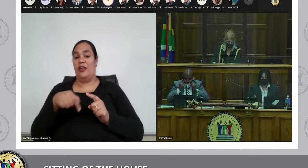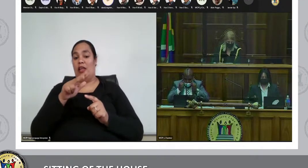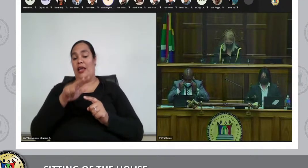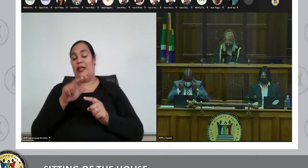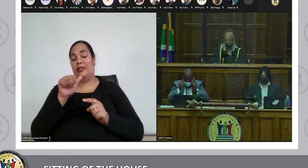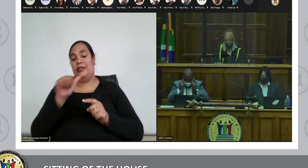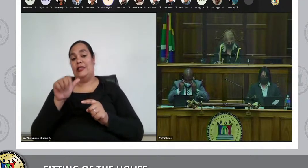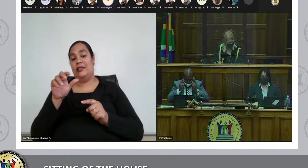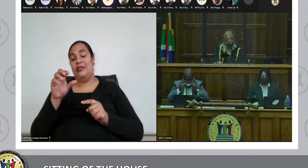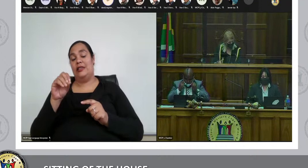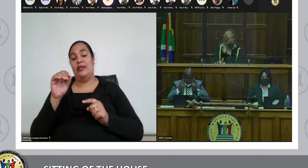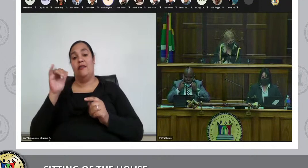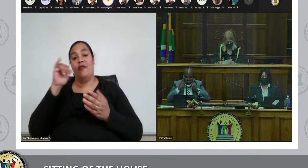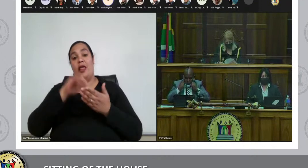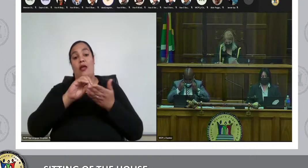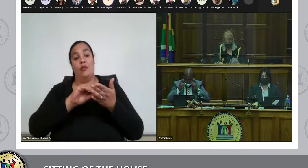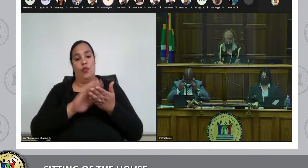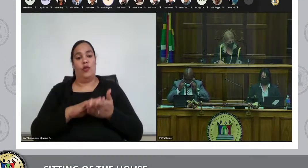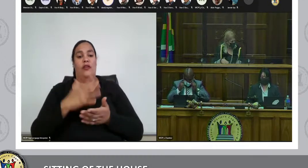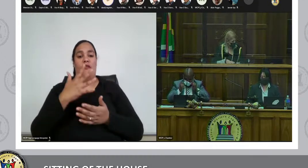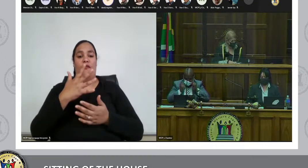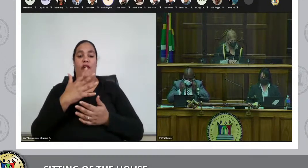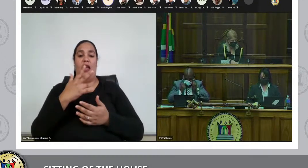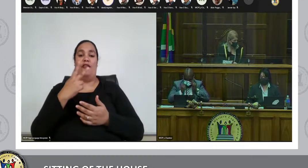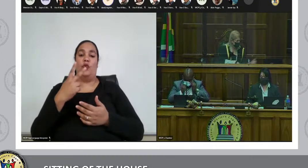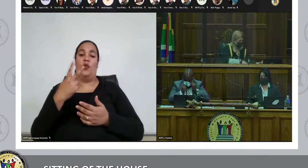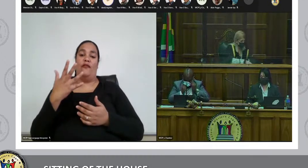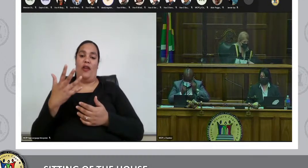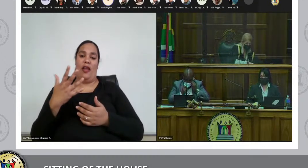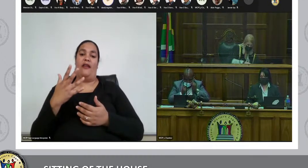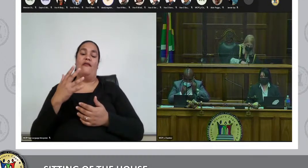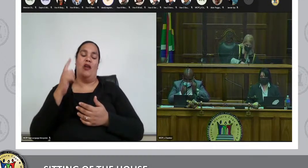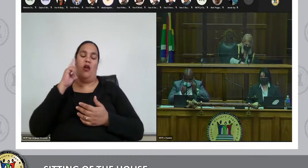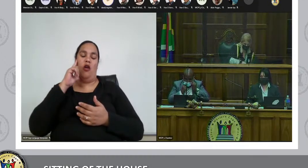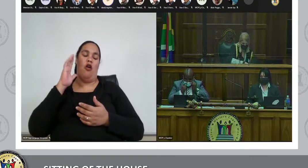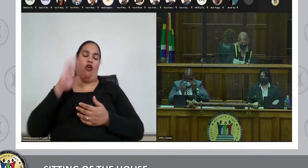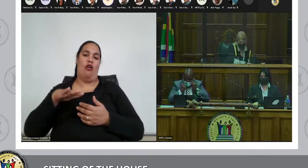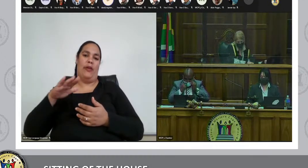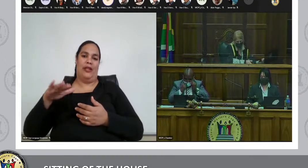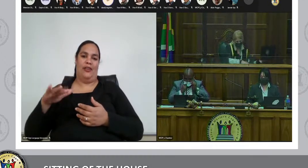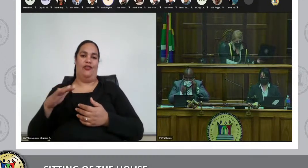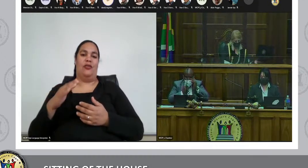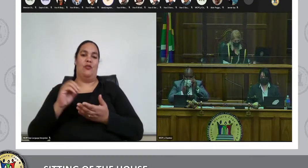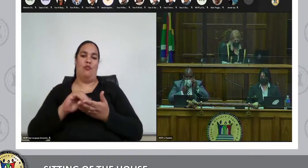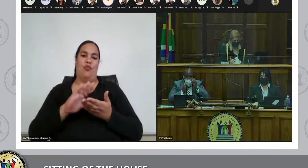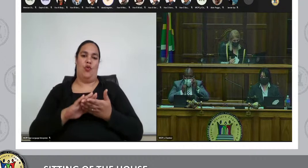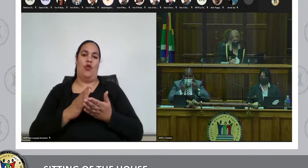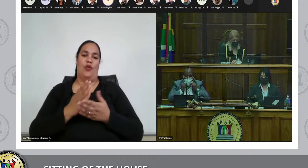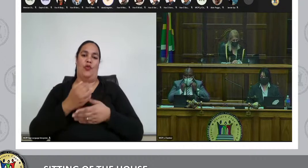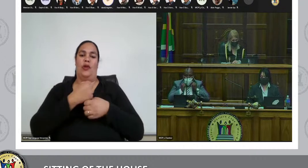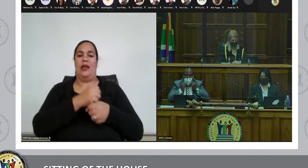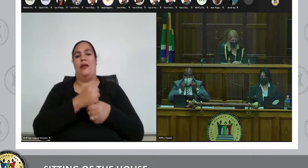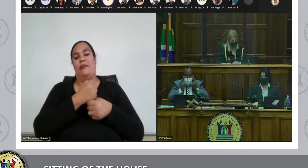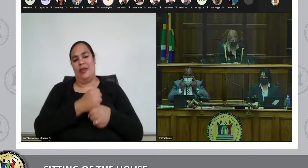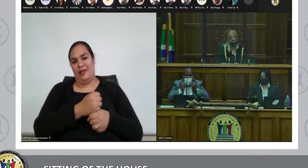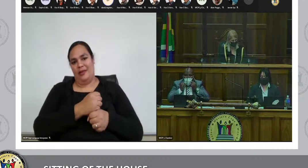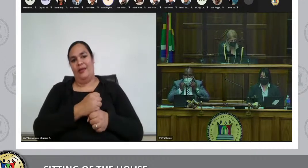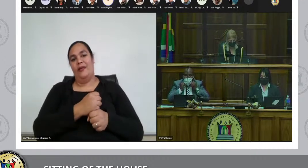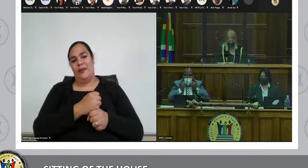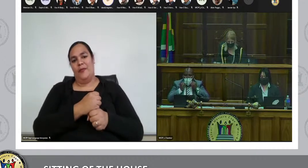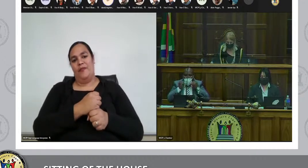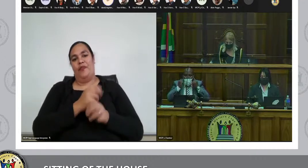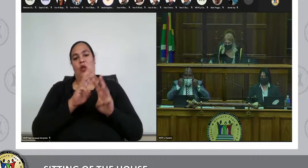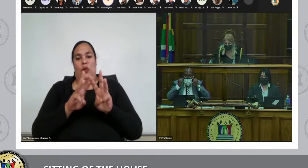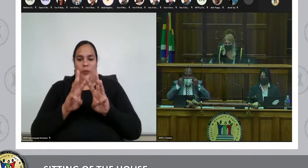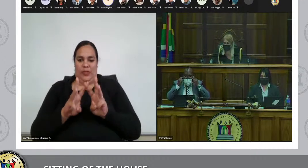6,860 flight bookings and 525 accommodation bookings via the campaign